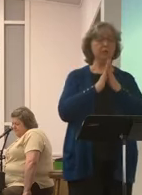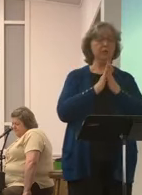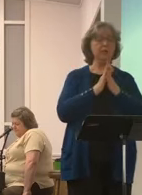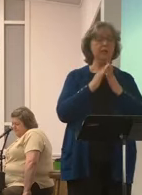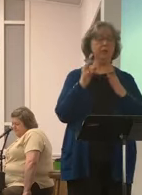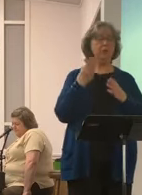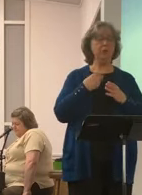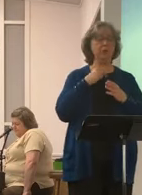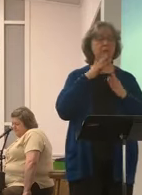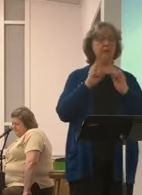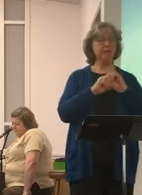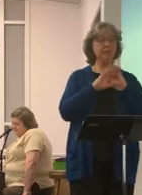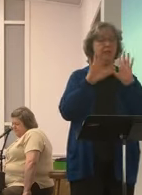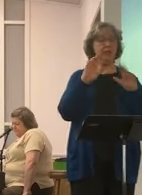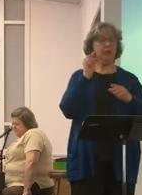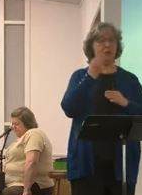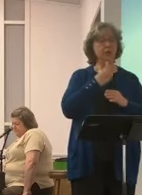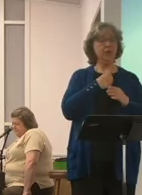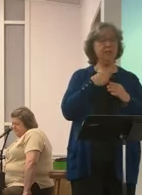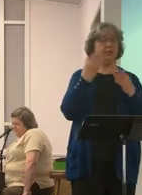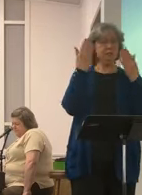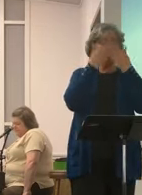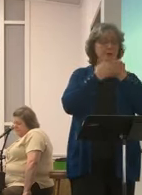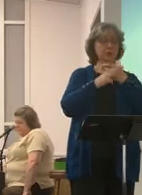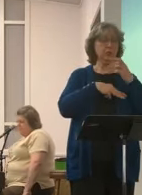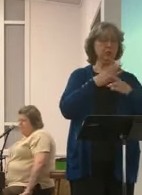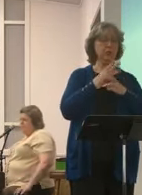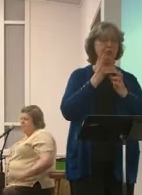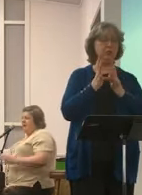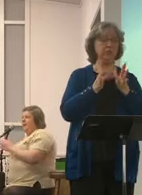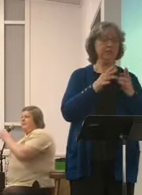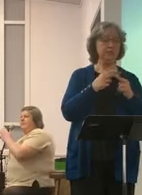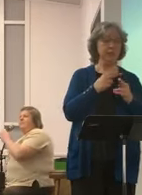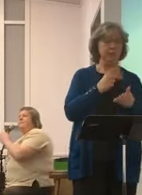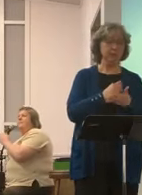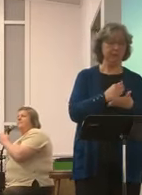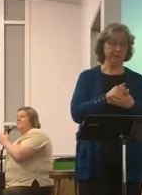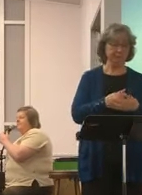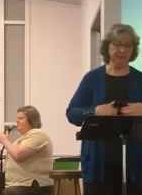your light and your grace in this dark world. In Jesus' name, amen. Amen.